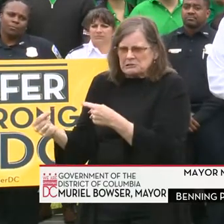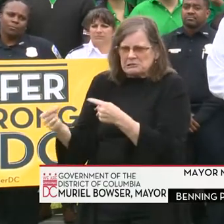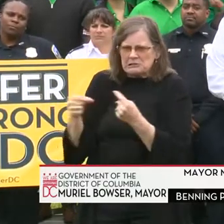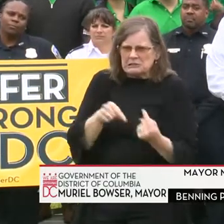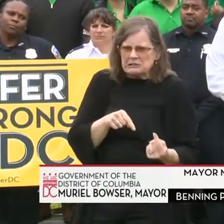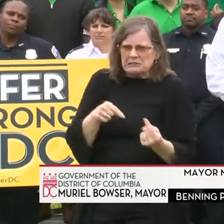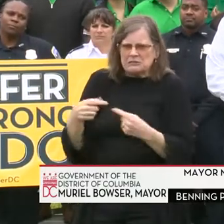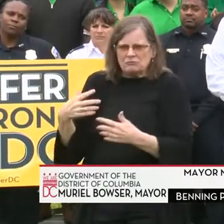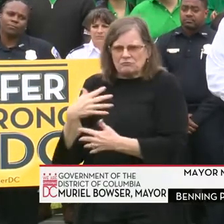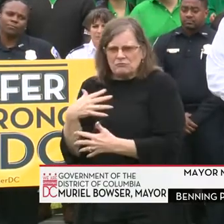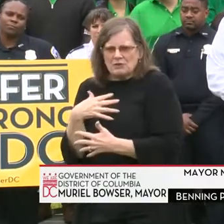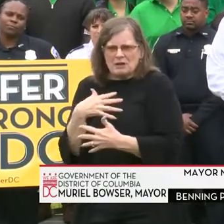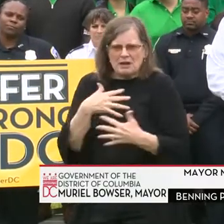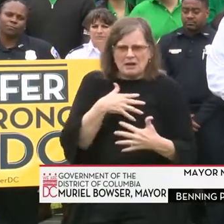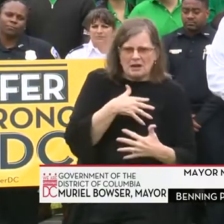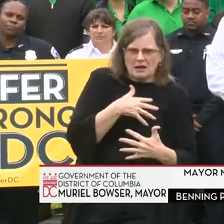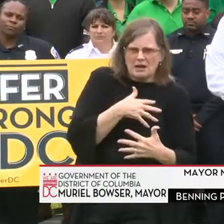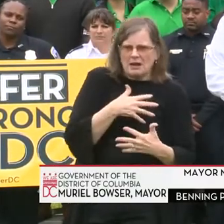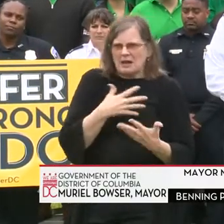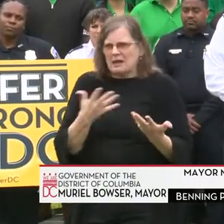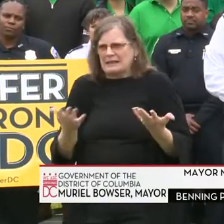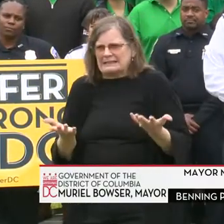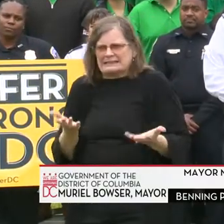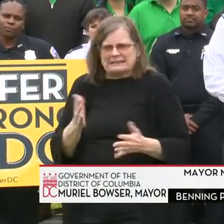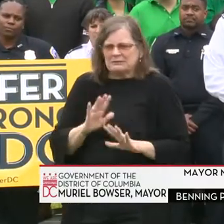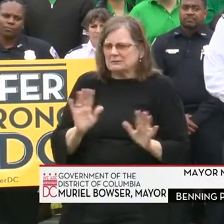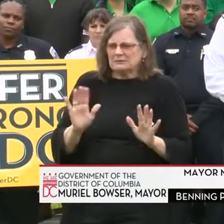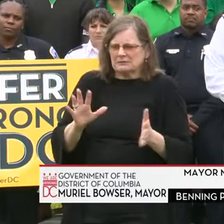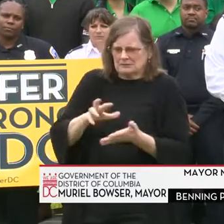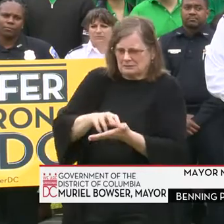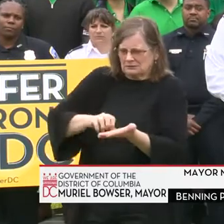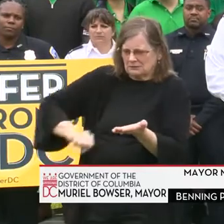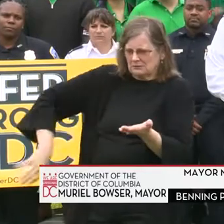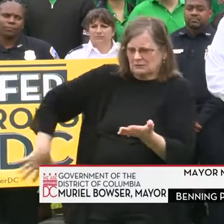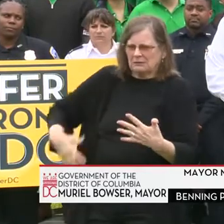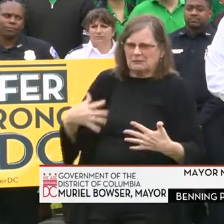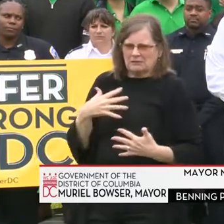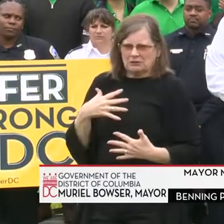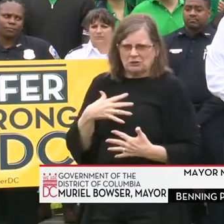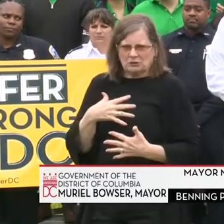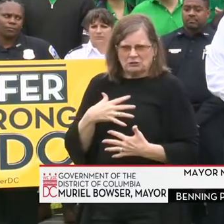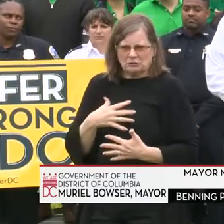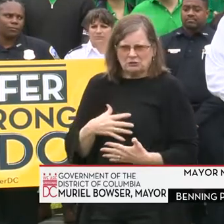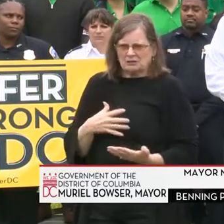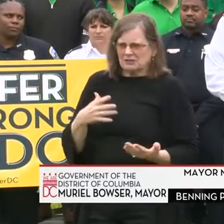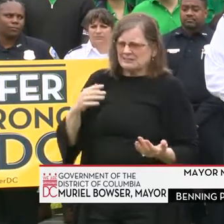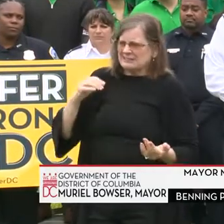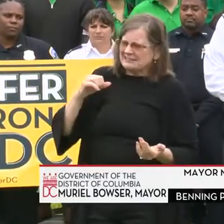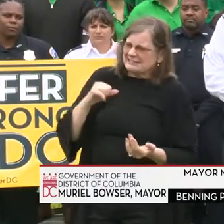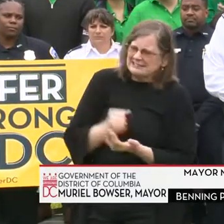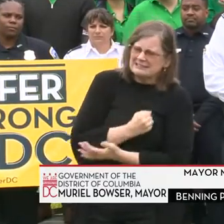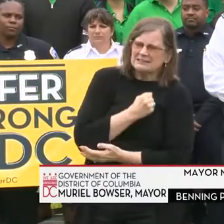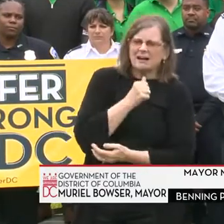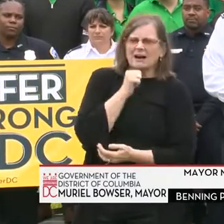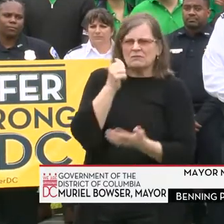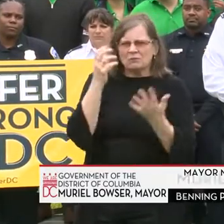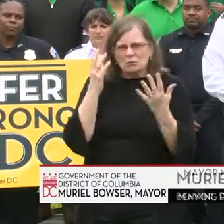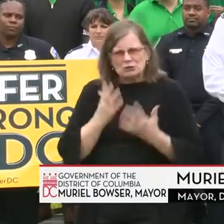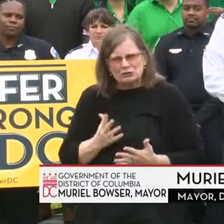to be afraid of police. And unfortunately, we can have officials make